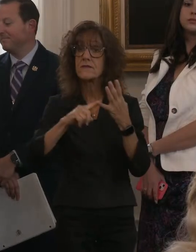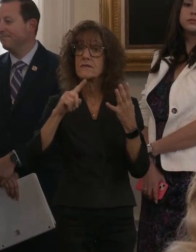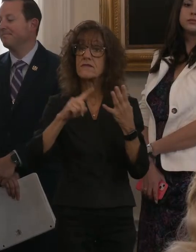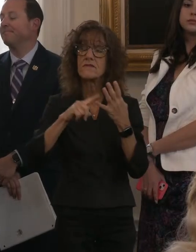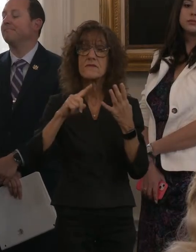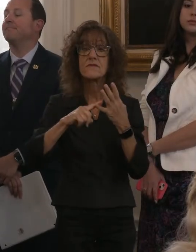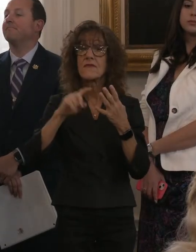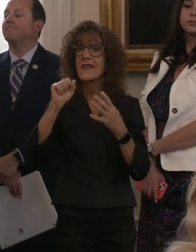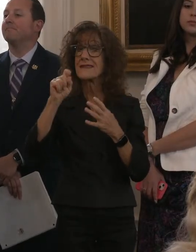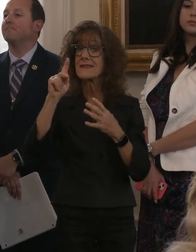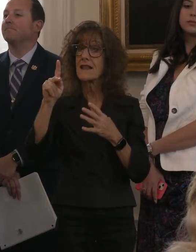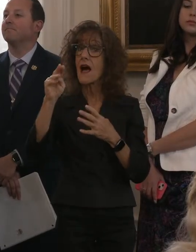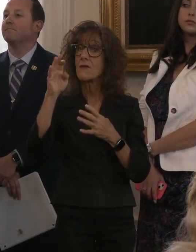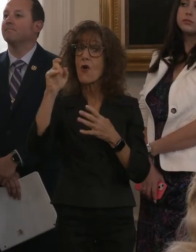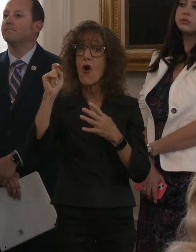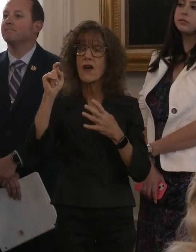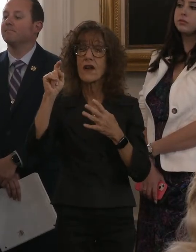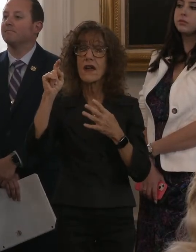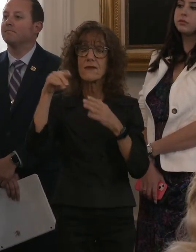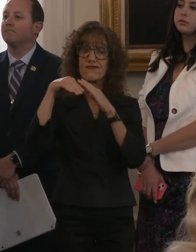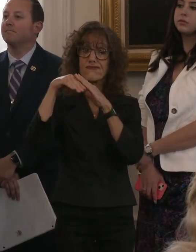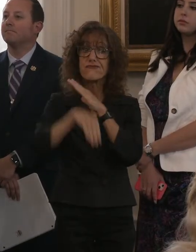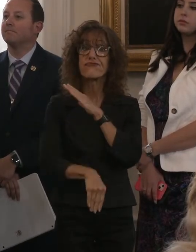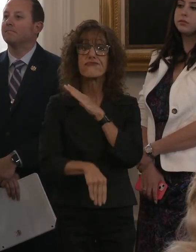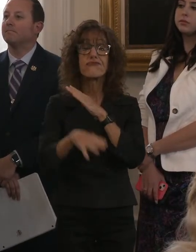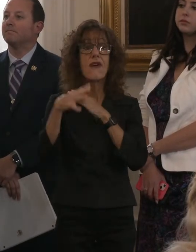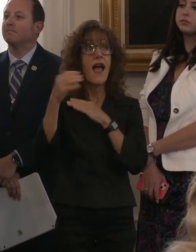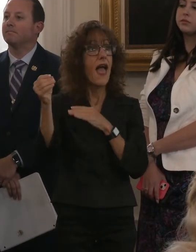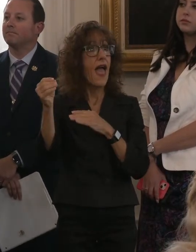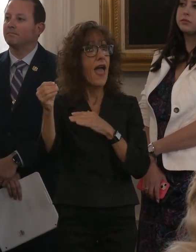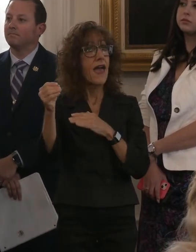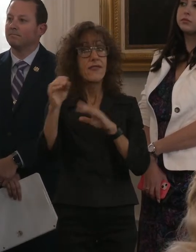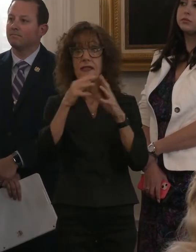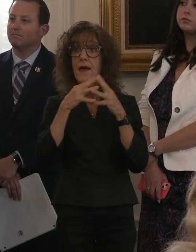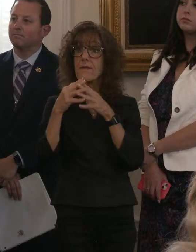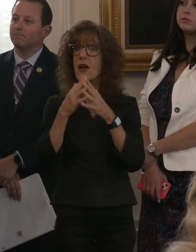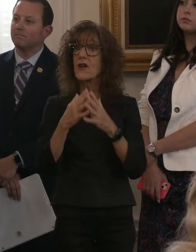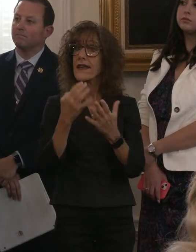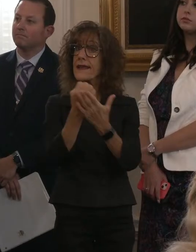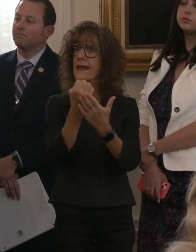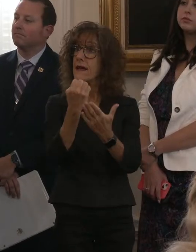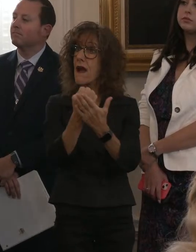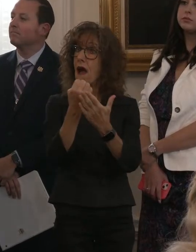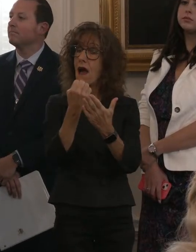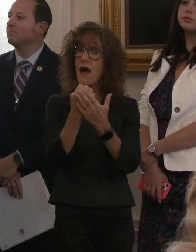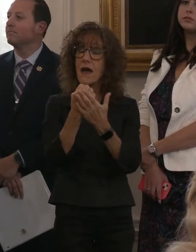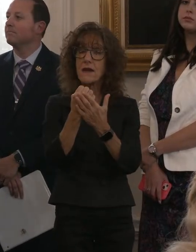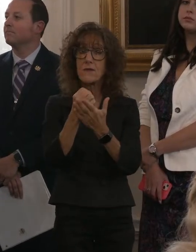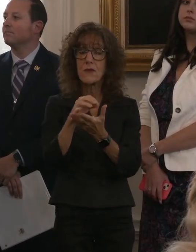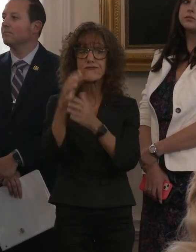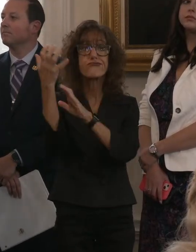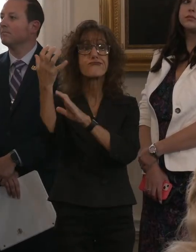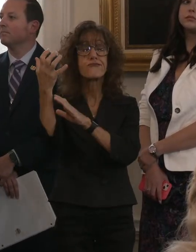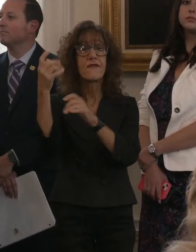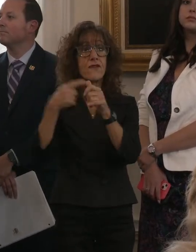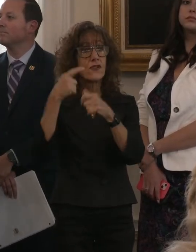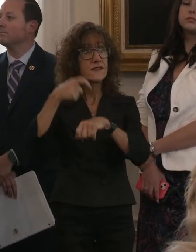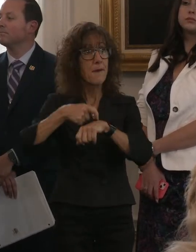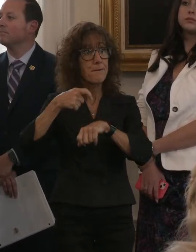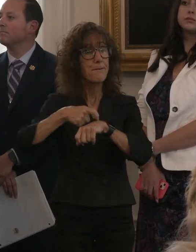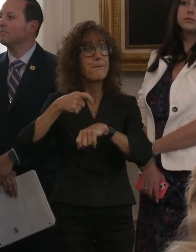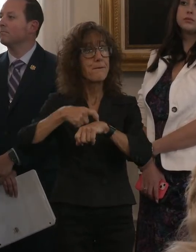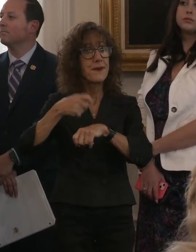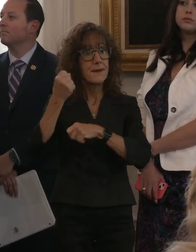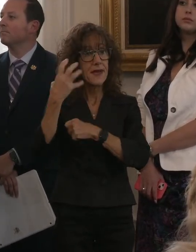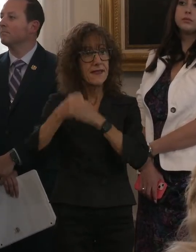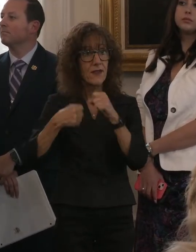market and the contraction of the American economy for the first time in years. That we endured the start of a